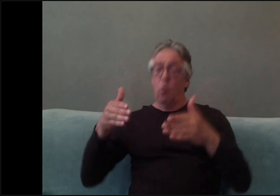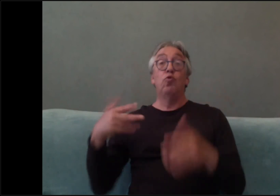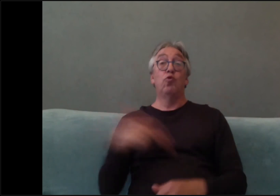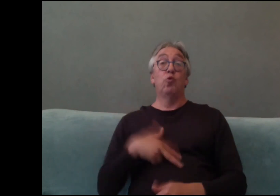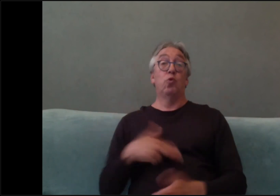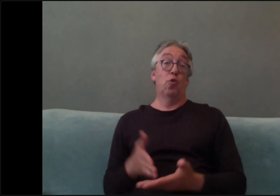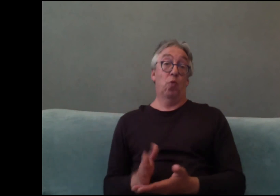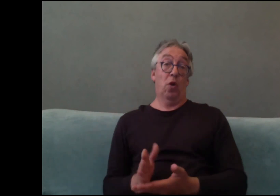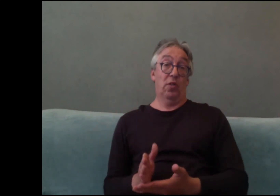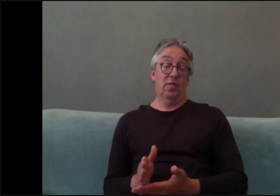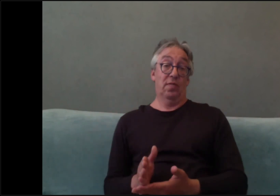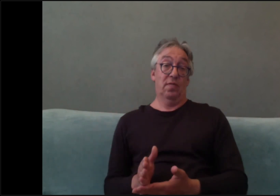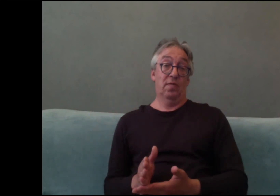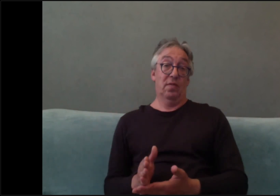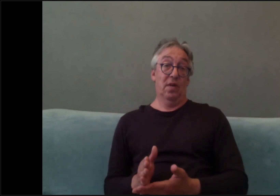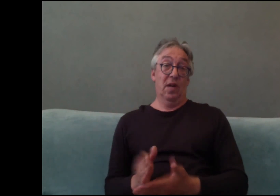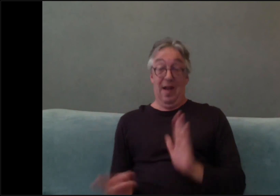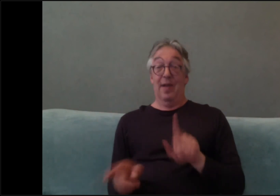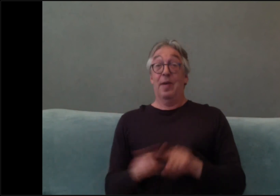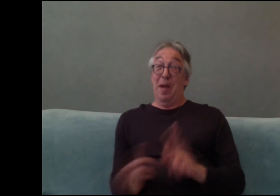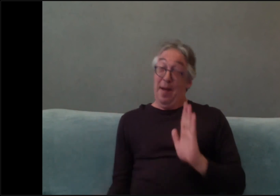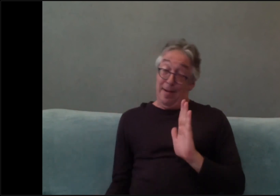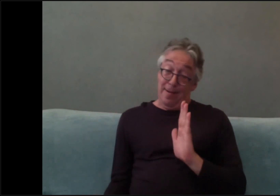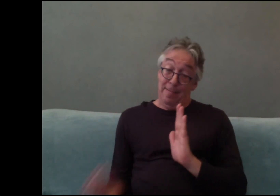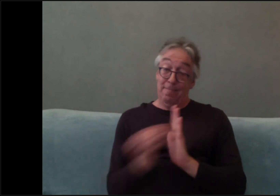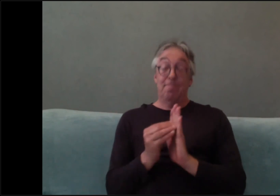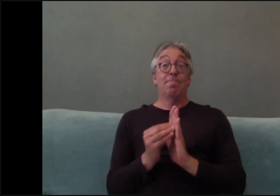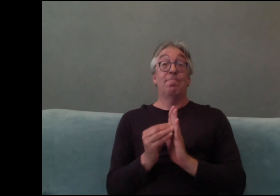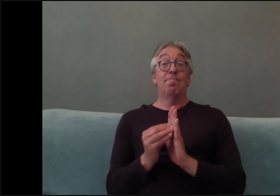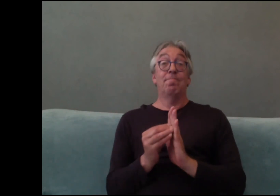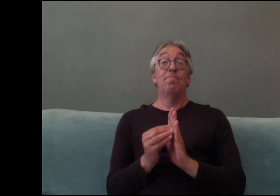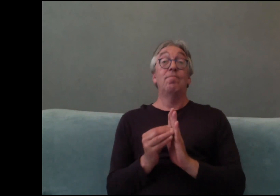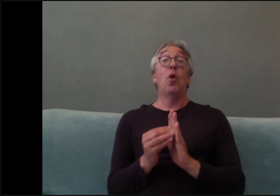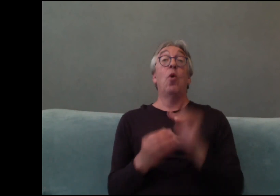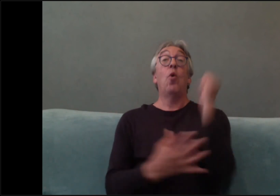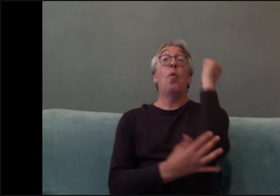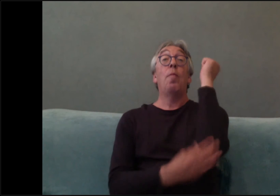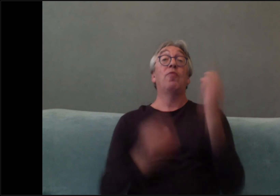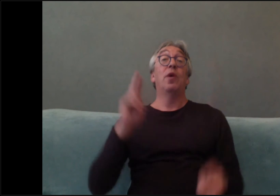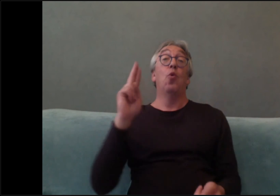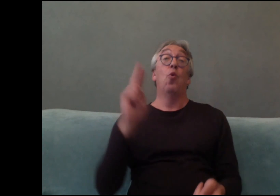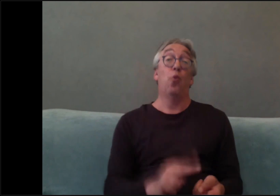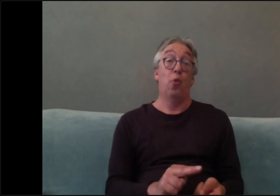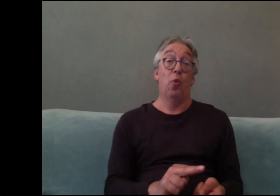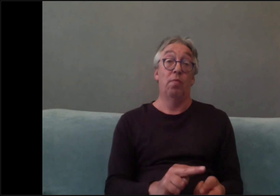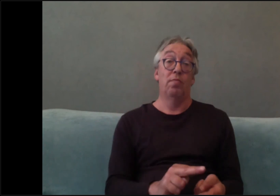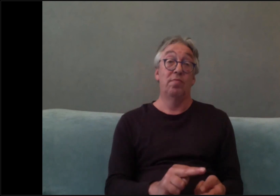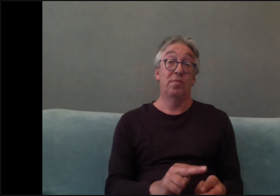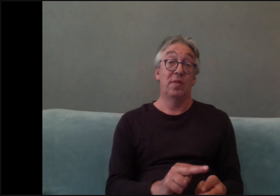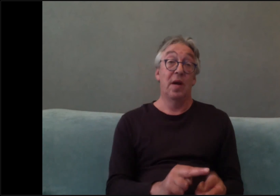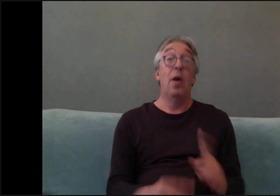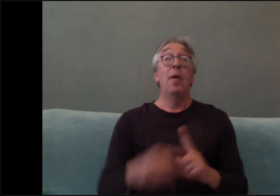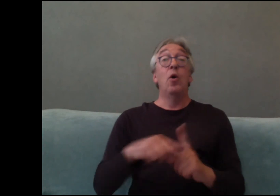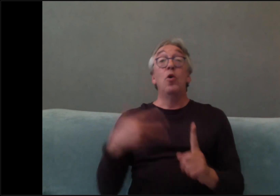of poverty and the reduction of social exclusion, including for people with disability, and comprising a new